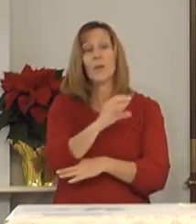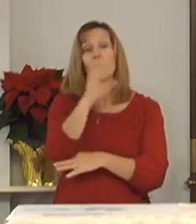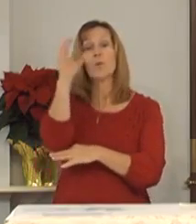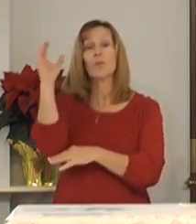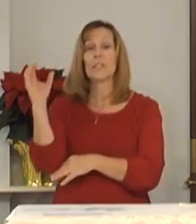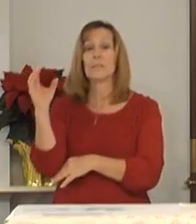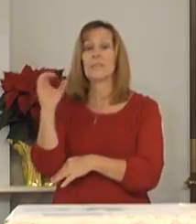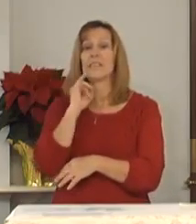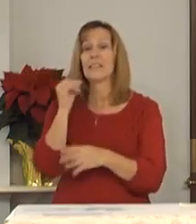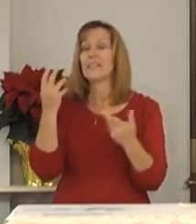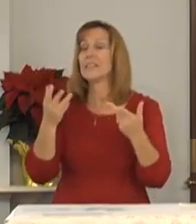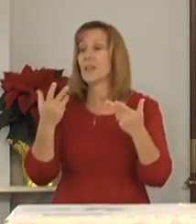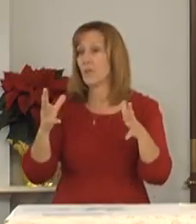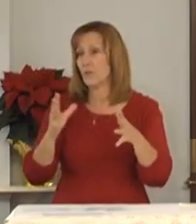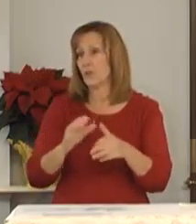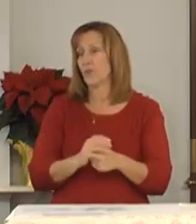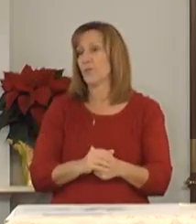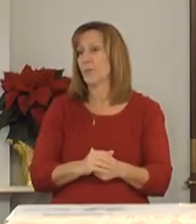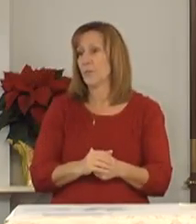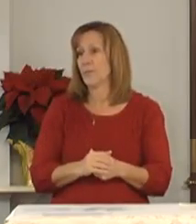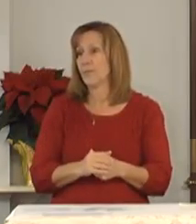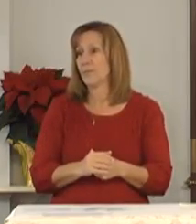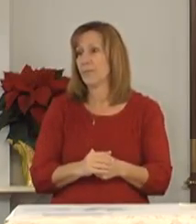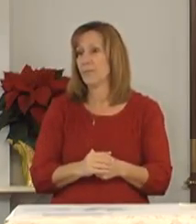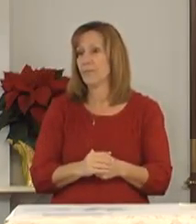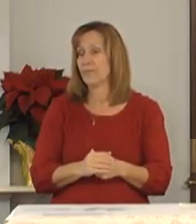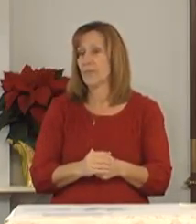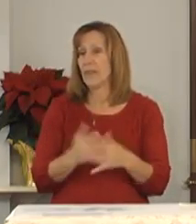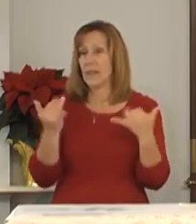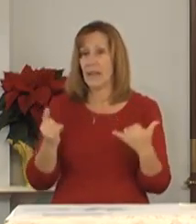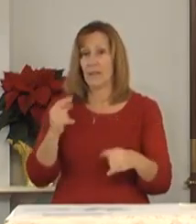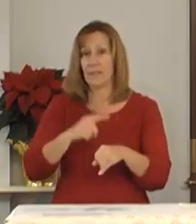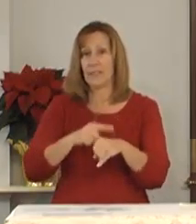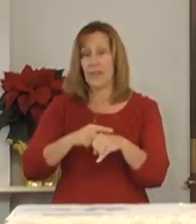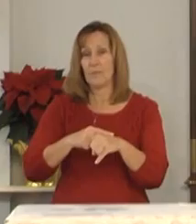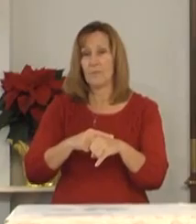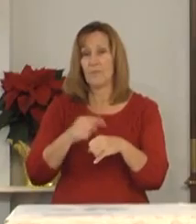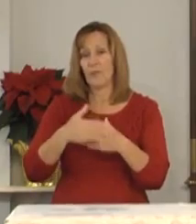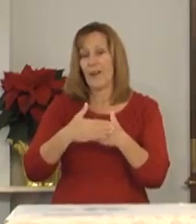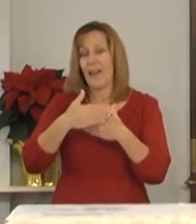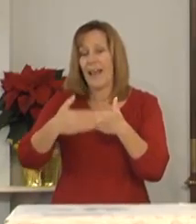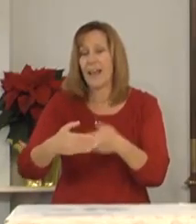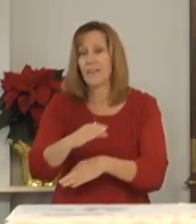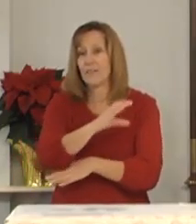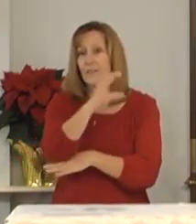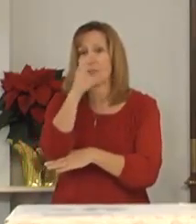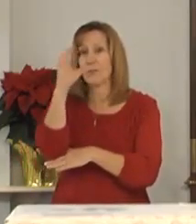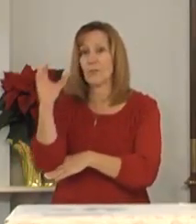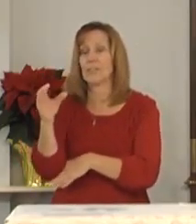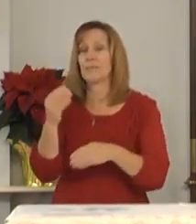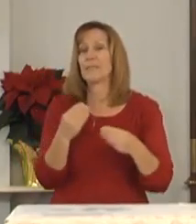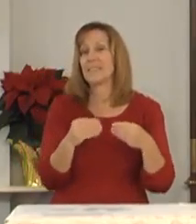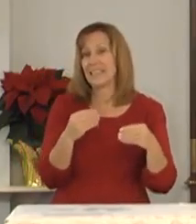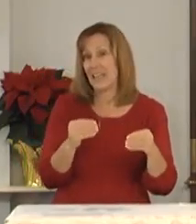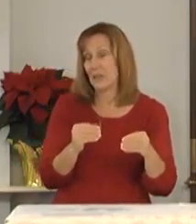Christmas is over. And it's time for the after Christmas sales.